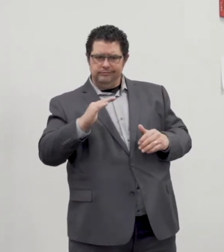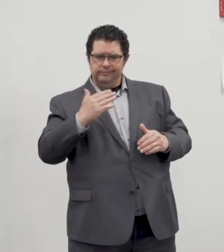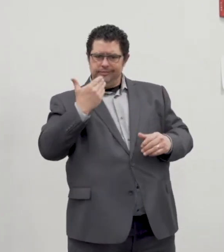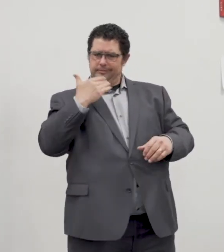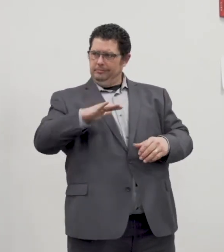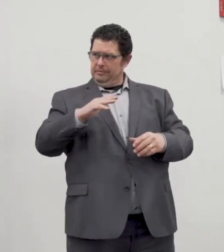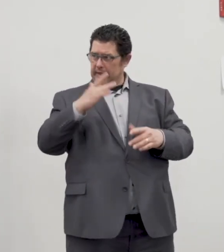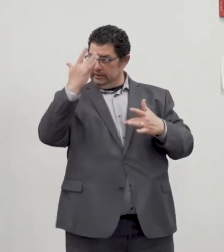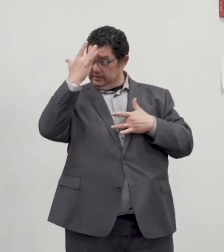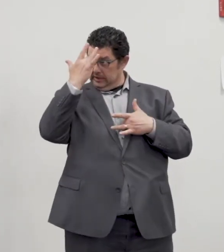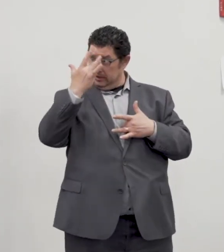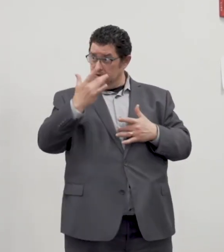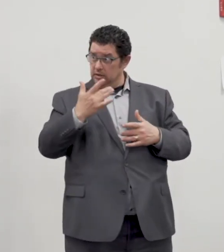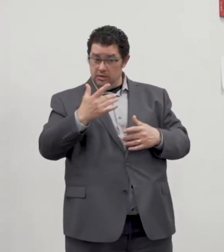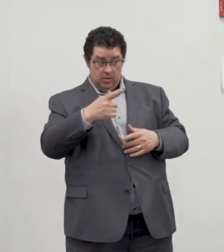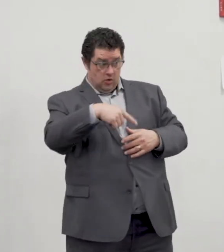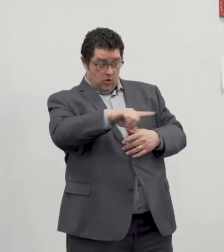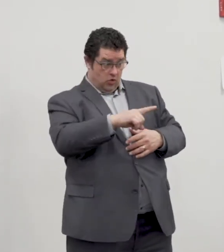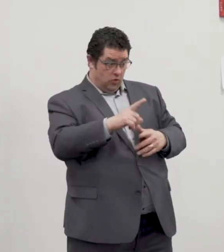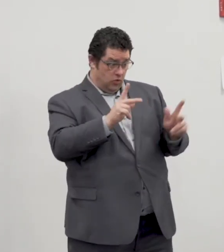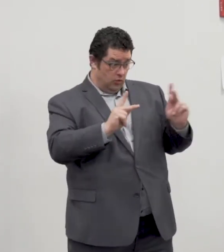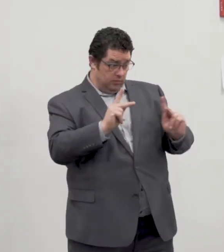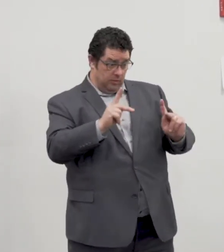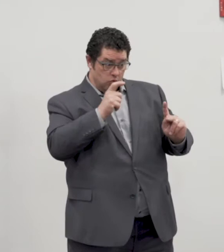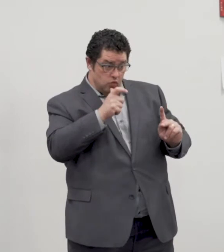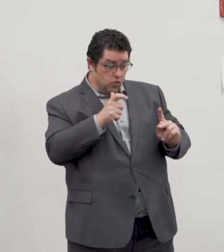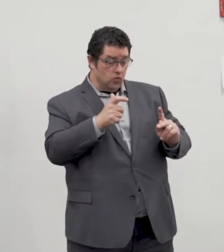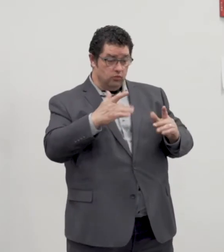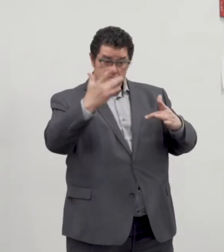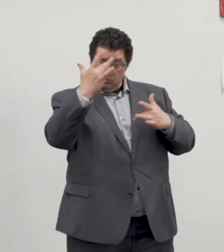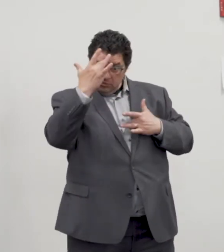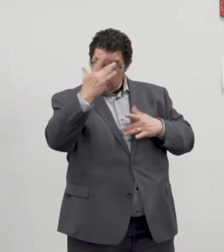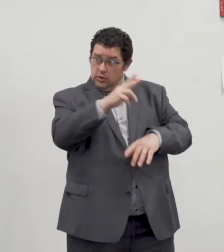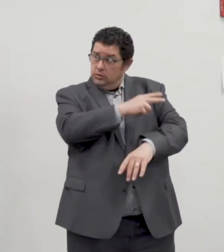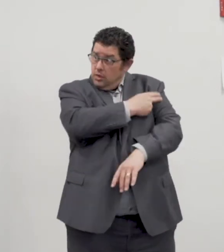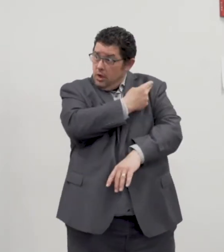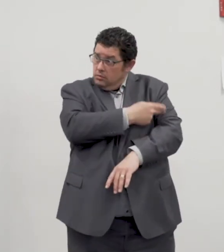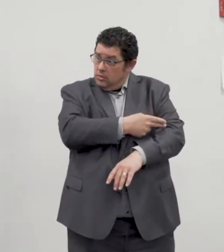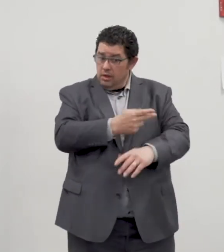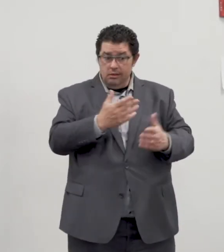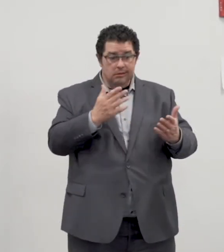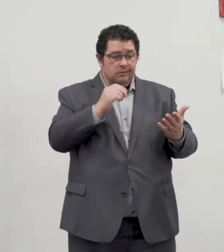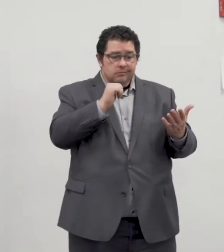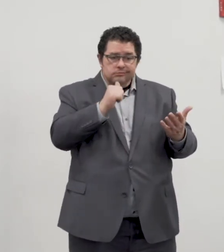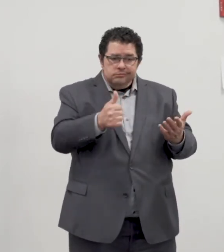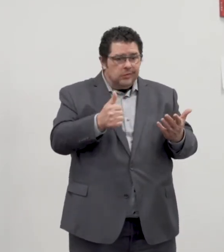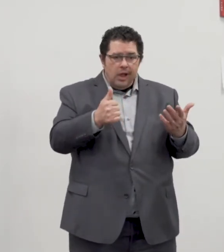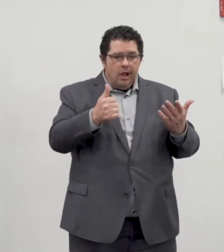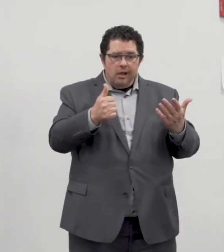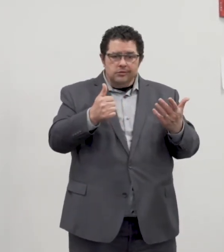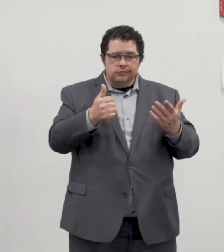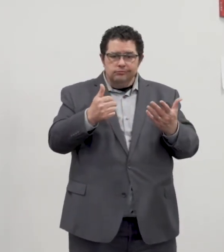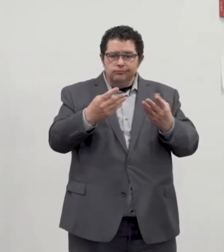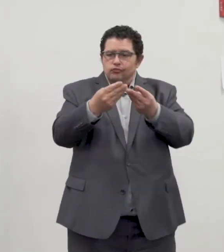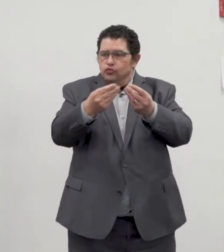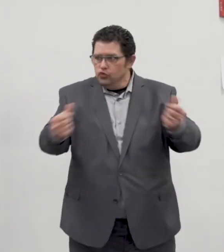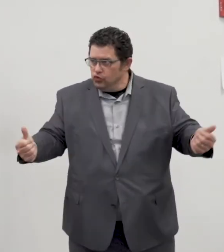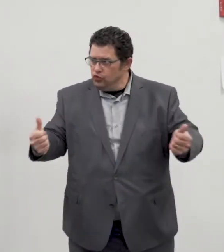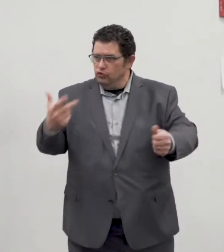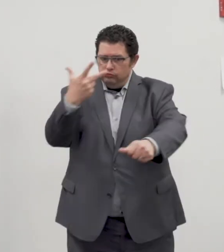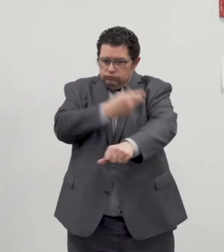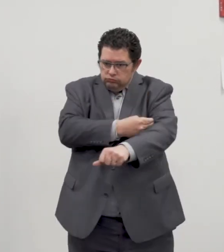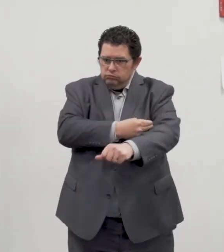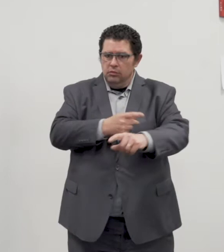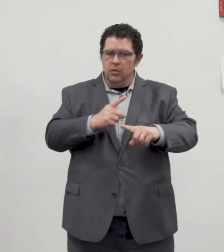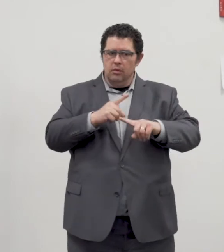of people who are sick and in the hospital with new therapies. There is not really a breakthrough, but there are some things that are hopeful. The